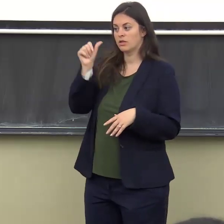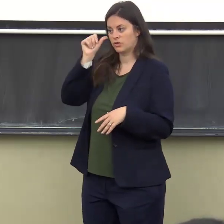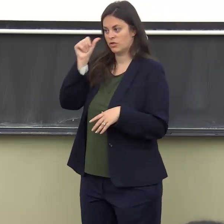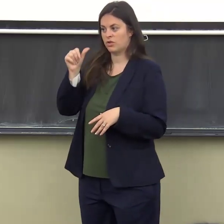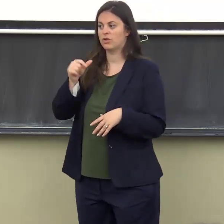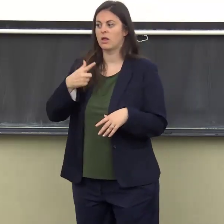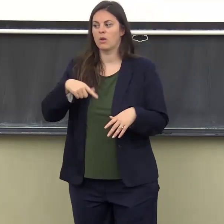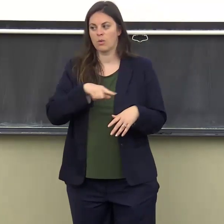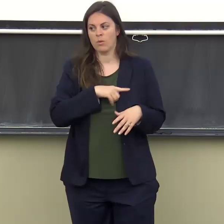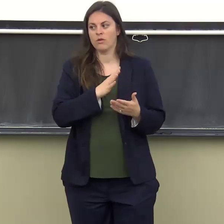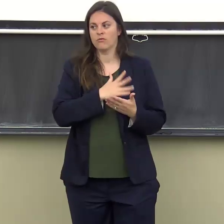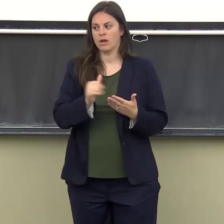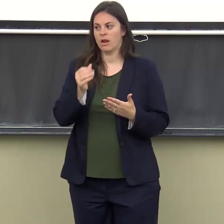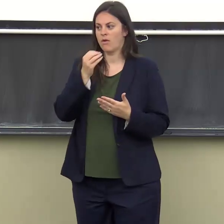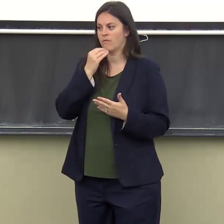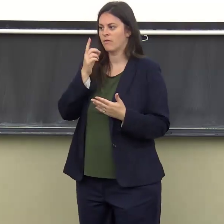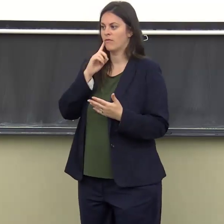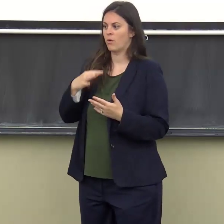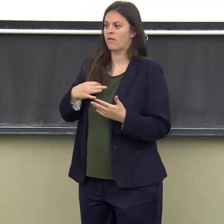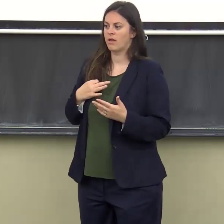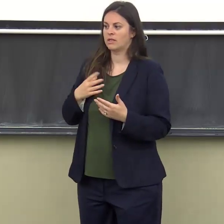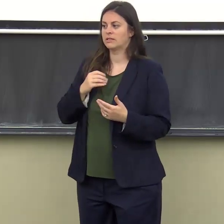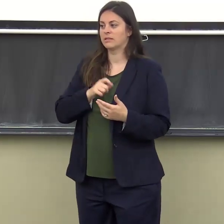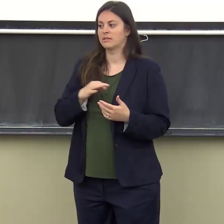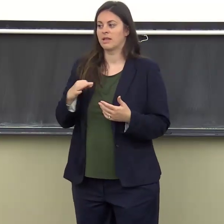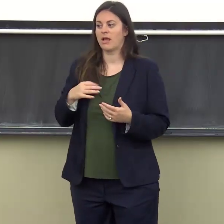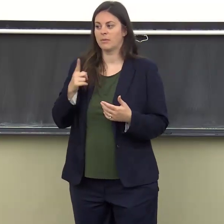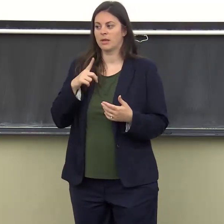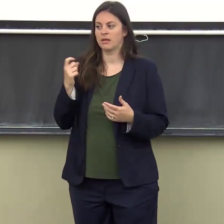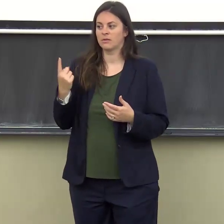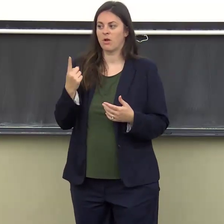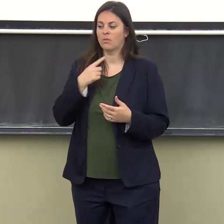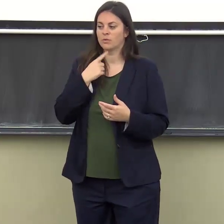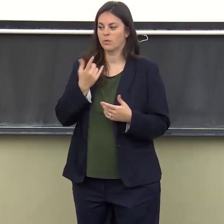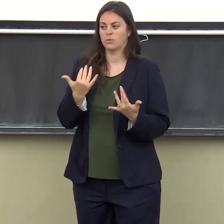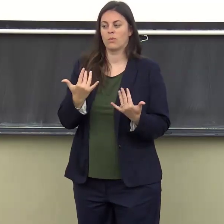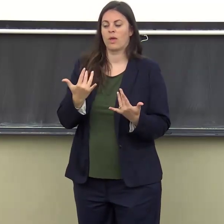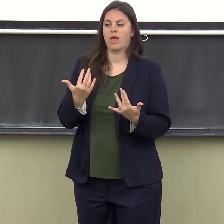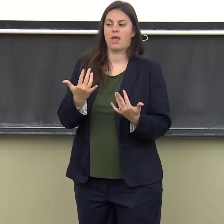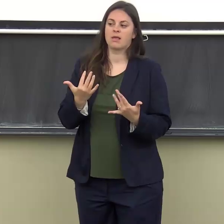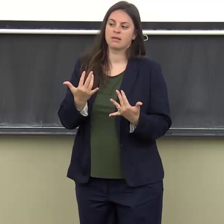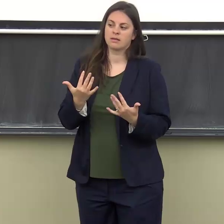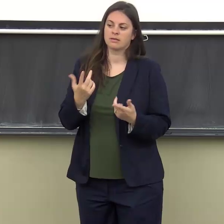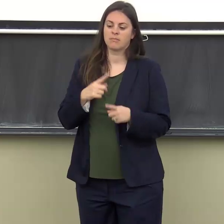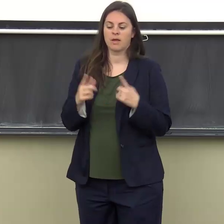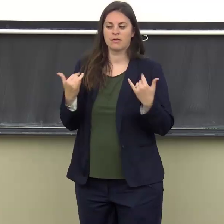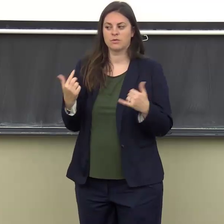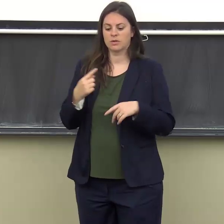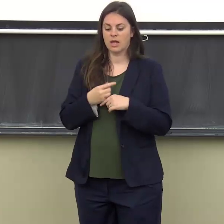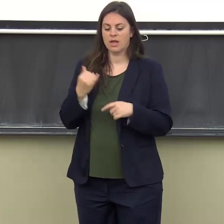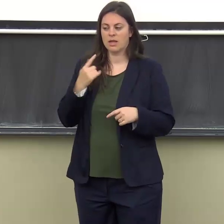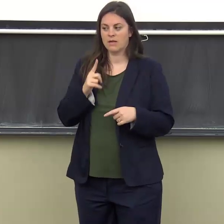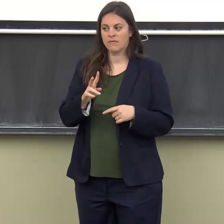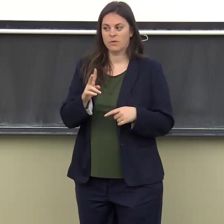Yesterday, we ran out of food for the volunteers and the staff because they're always told to wait for later. So today, if